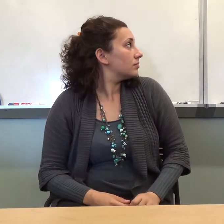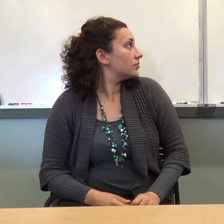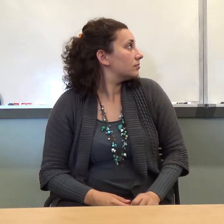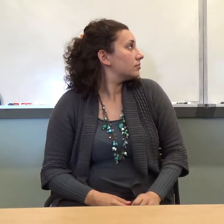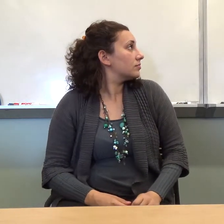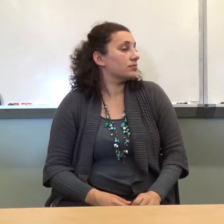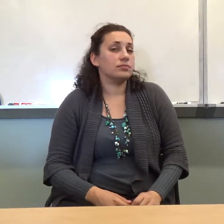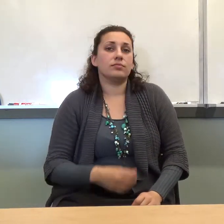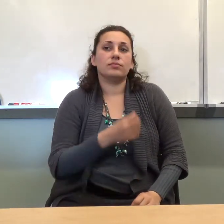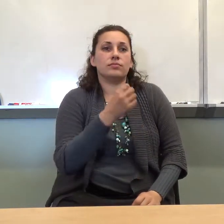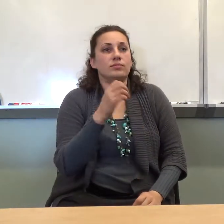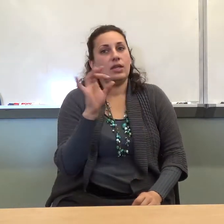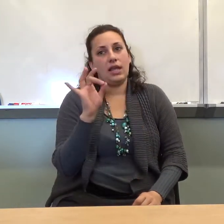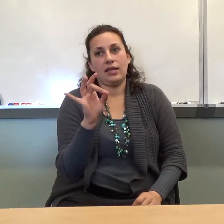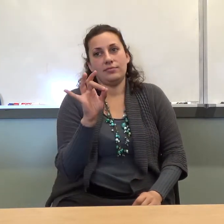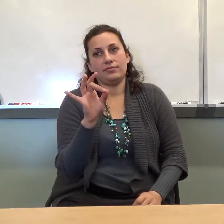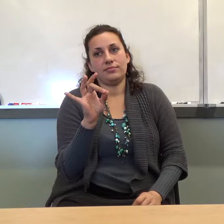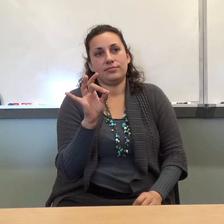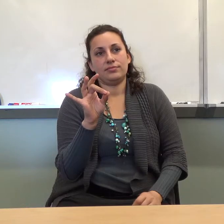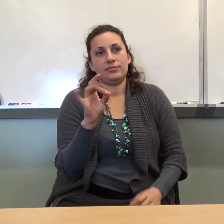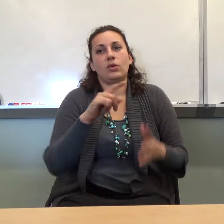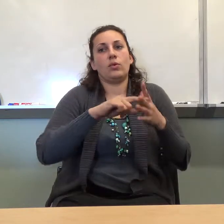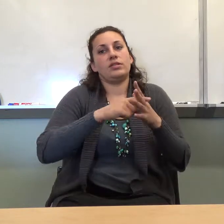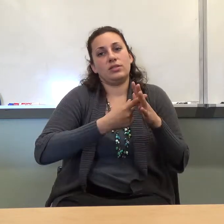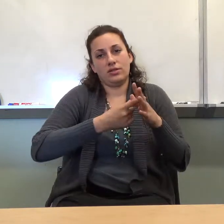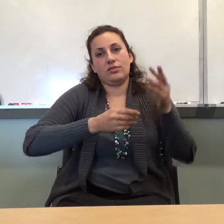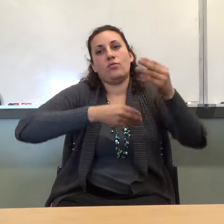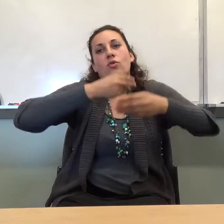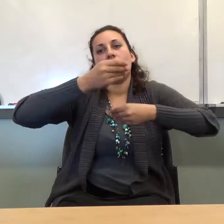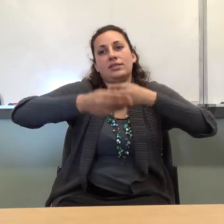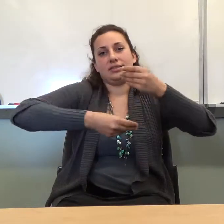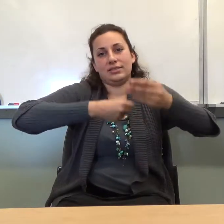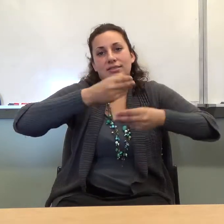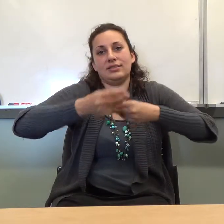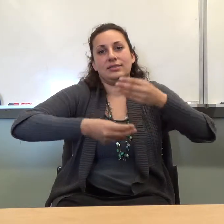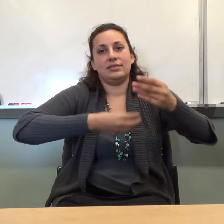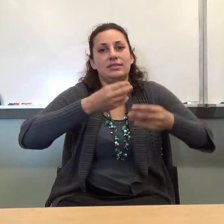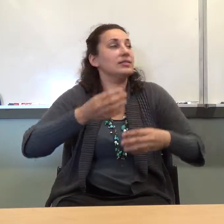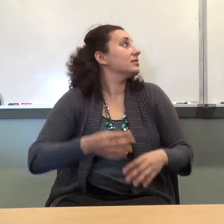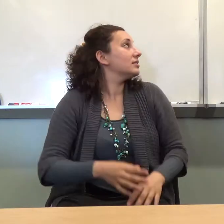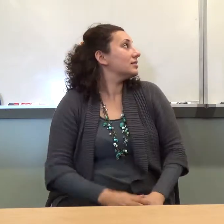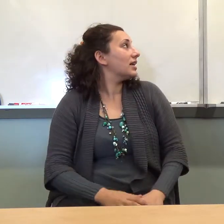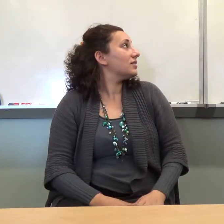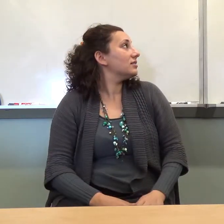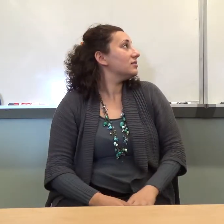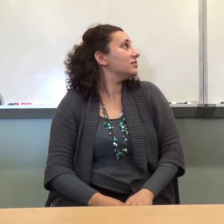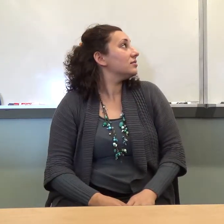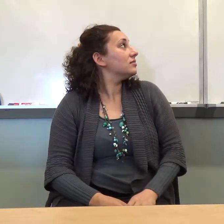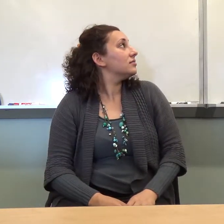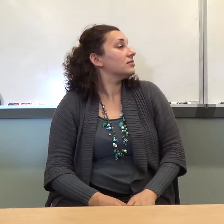Okay, so we get 8, and now we start our process. 11 into 80. The 11s are very nice. 7. That's 7, yeah.